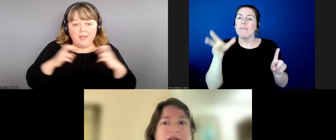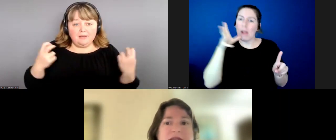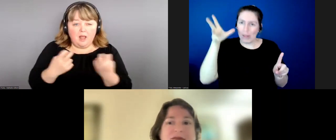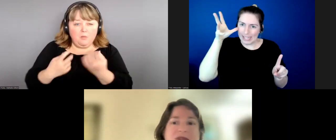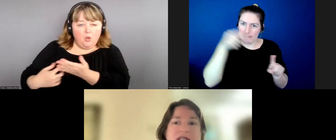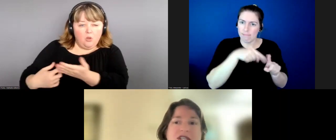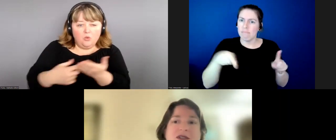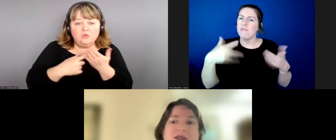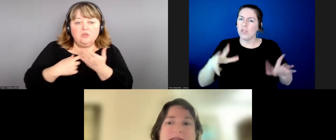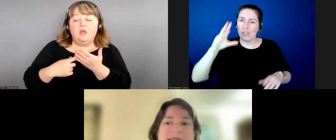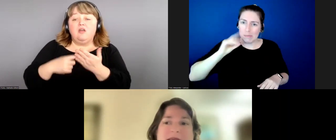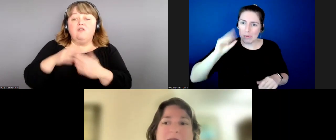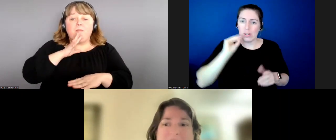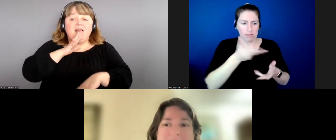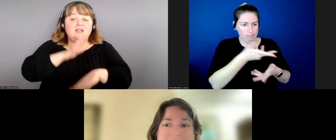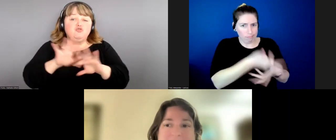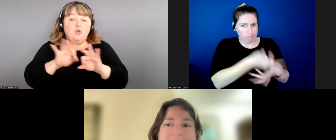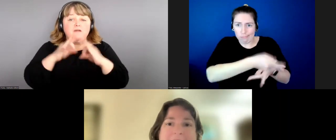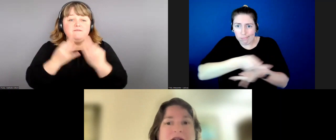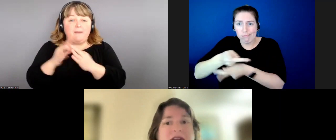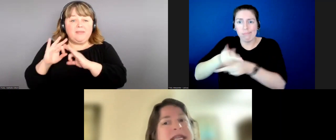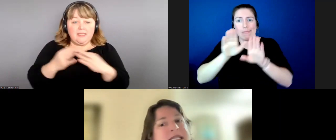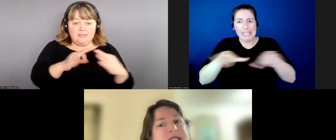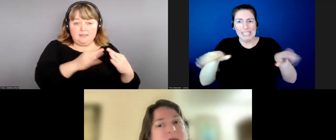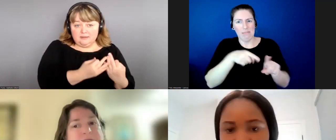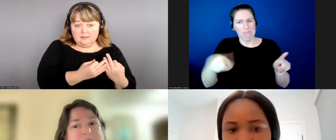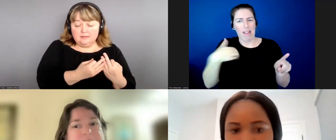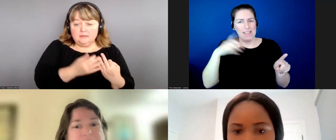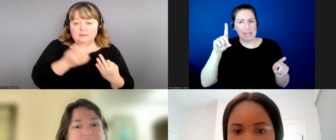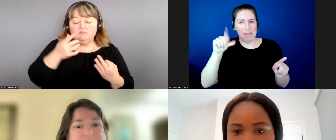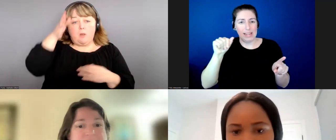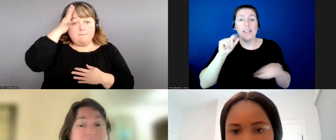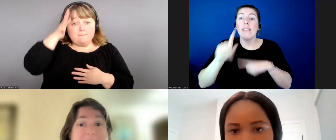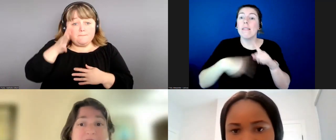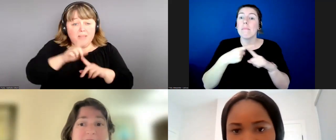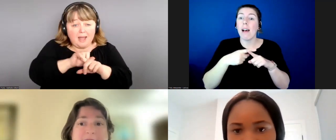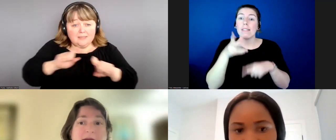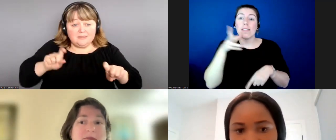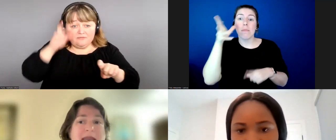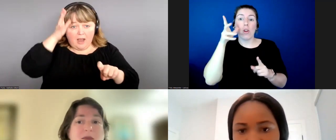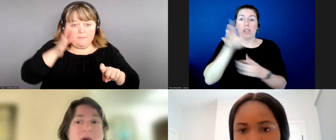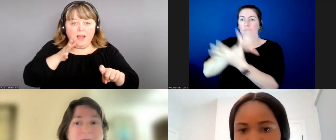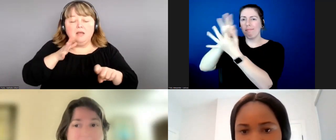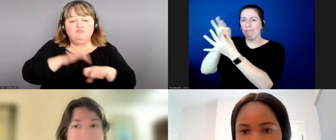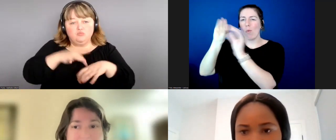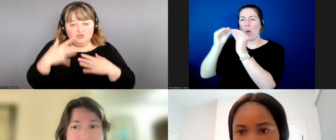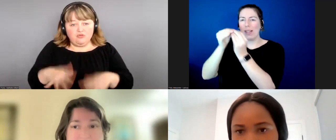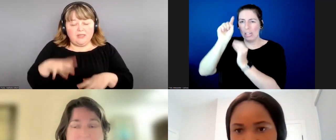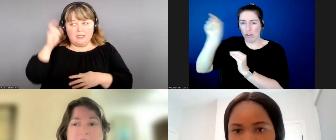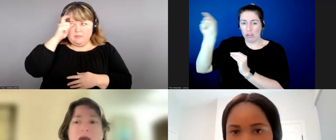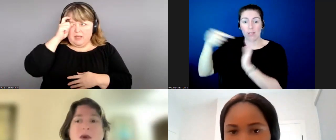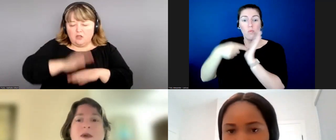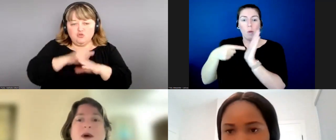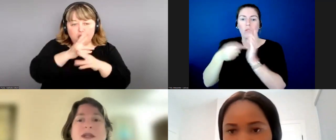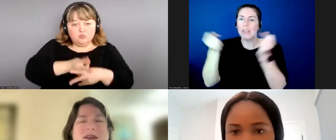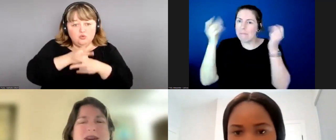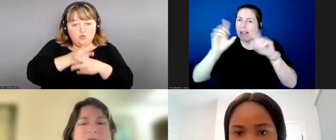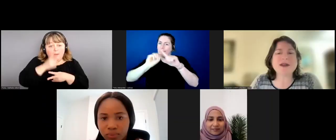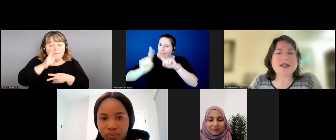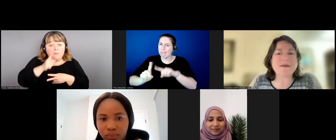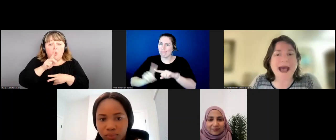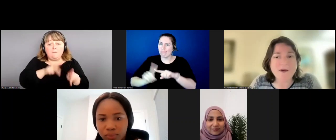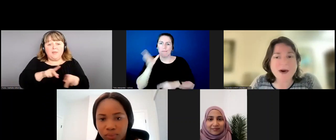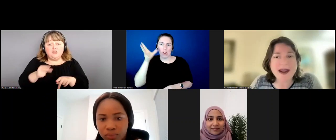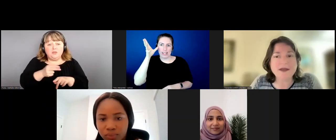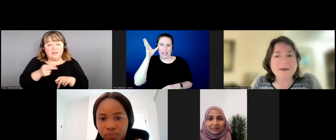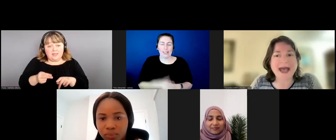as caregivers to children with disabilities and are connected to organizations that represent many more parents. We want to